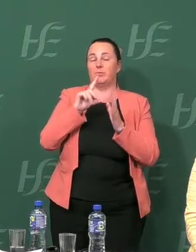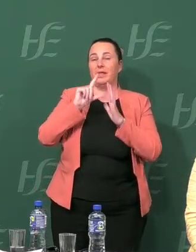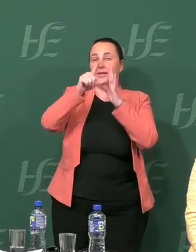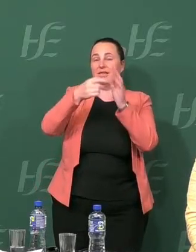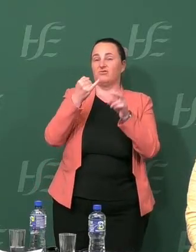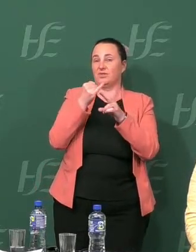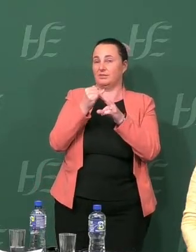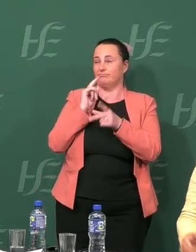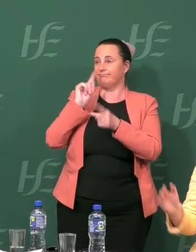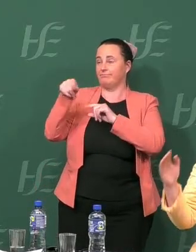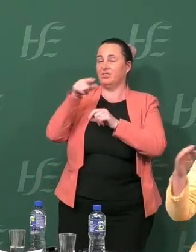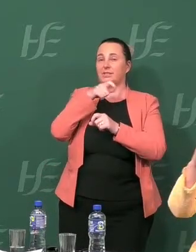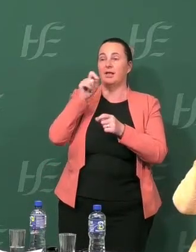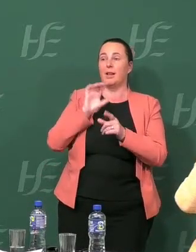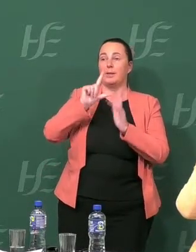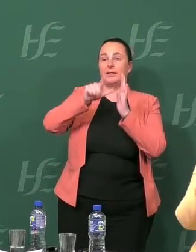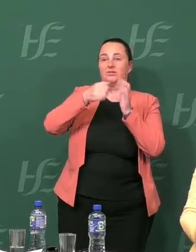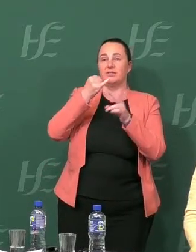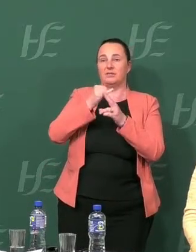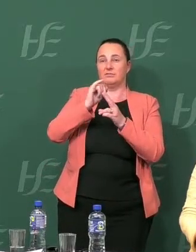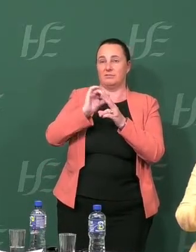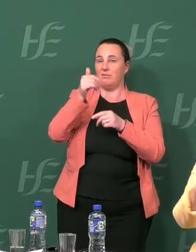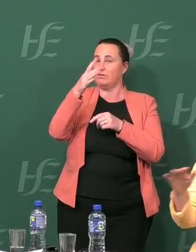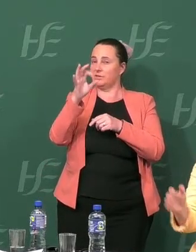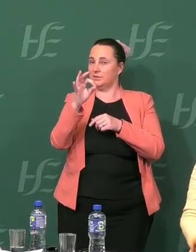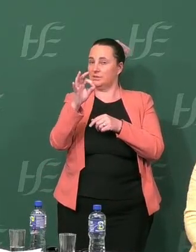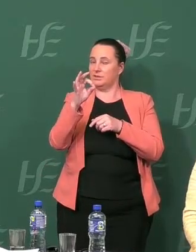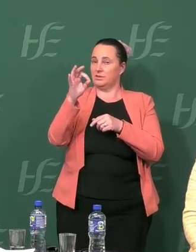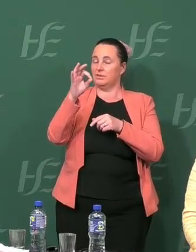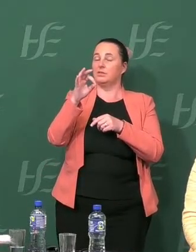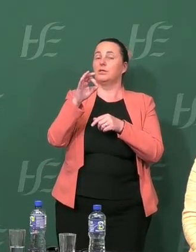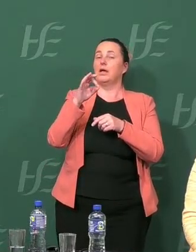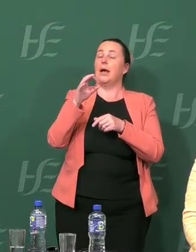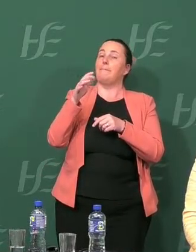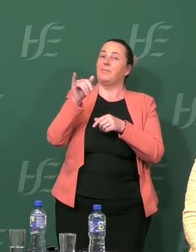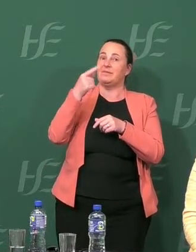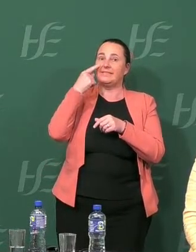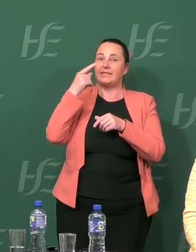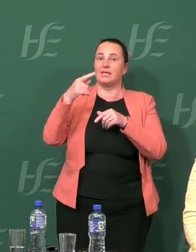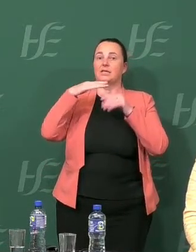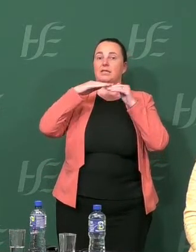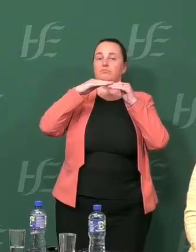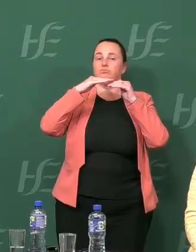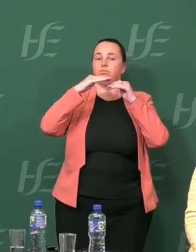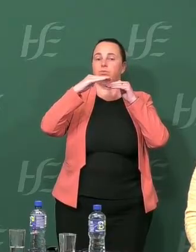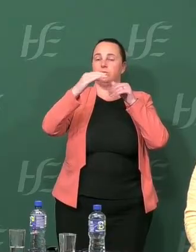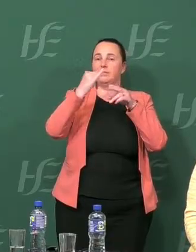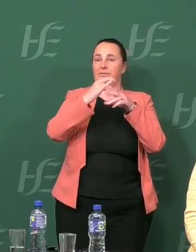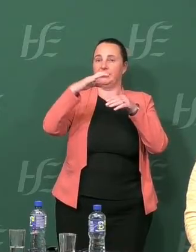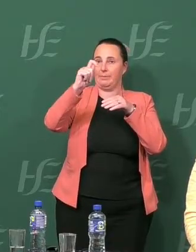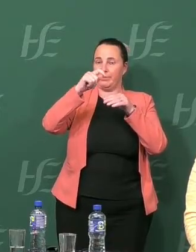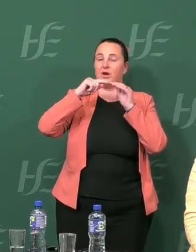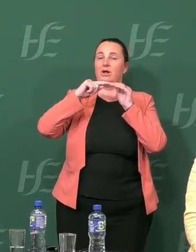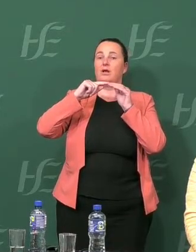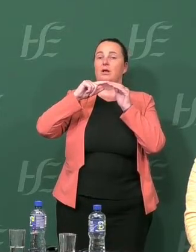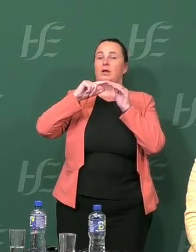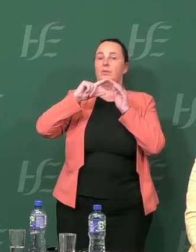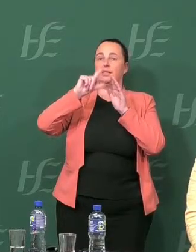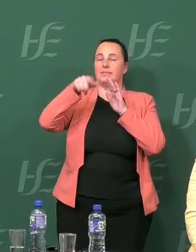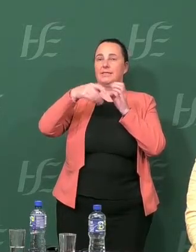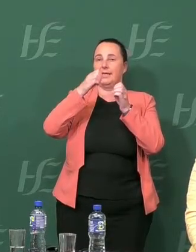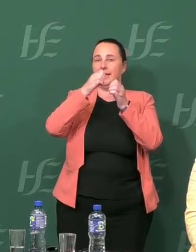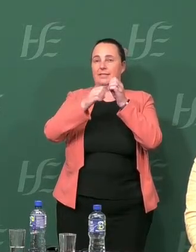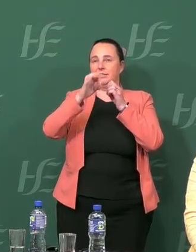August, and we start to see a plateauing across September and a decline then further into the back